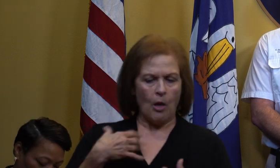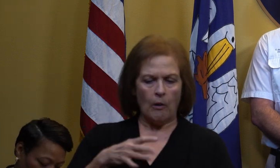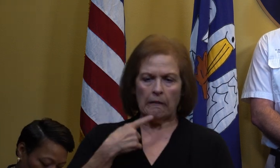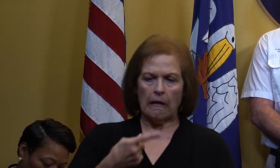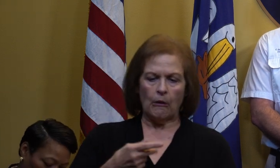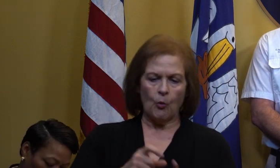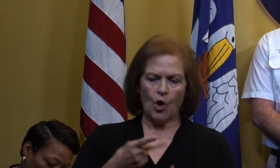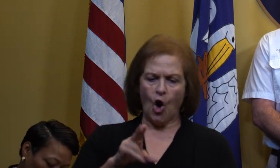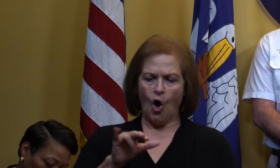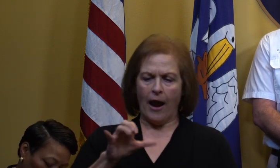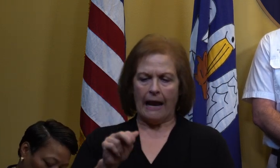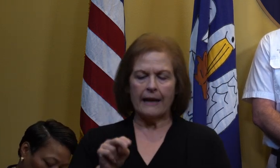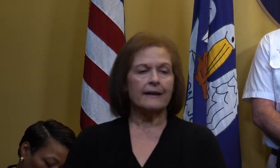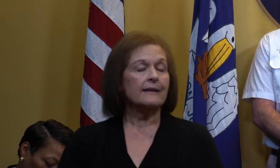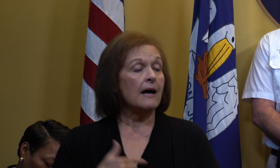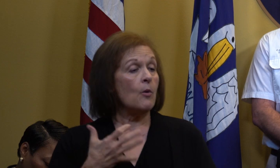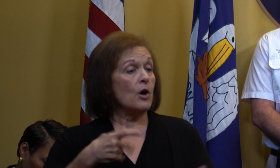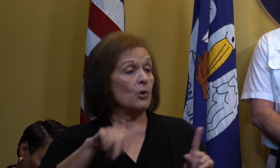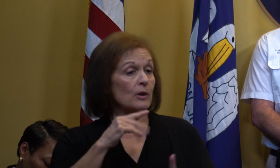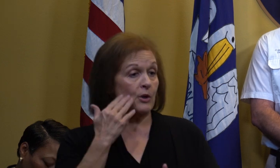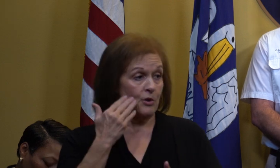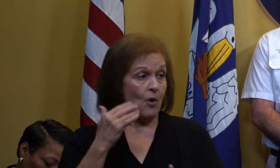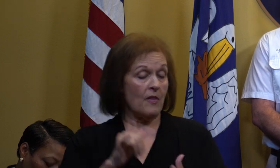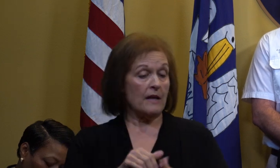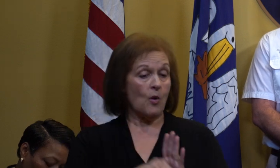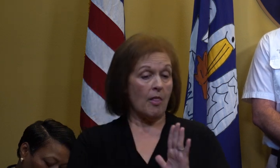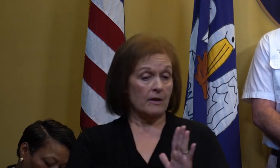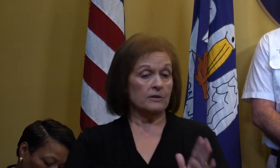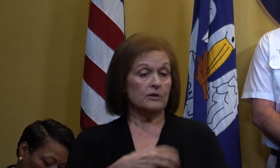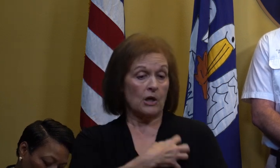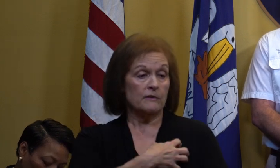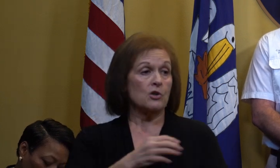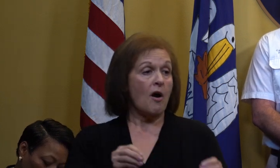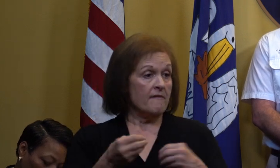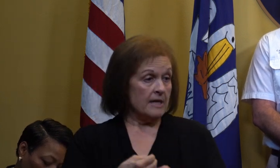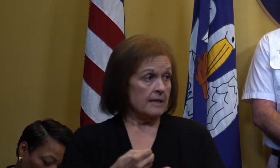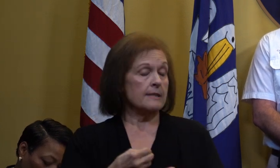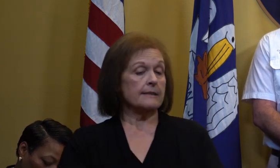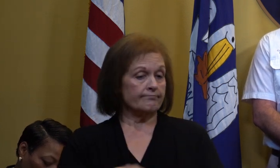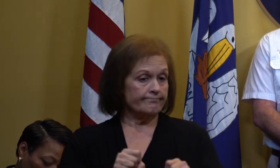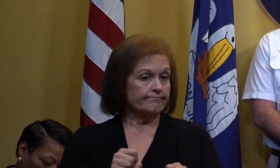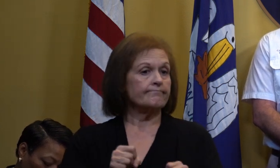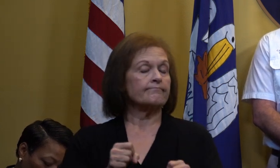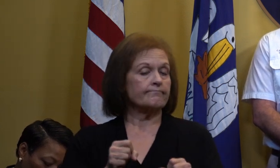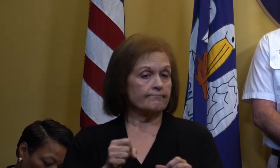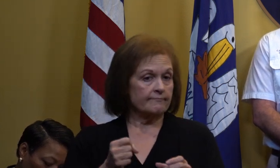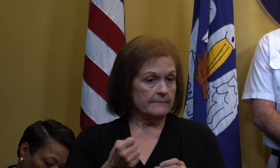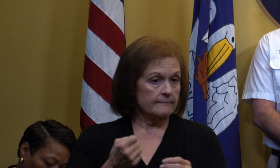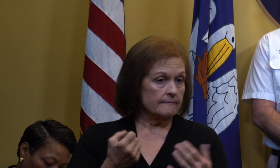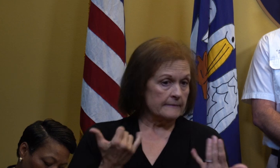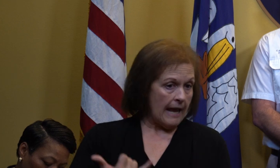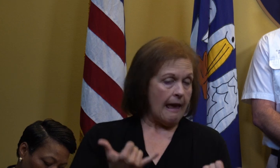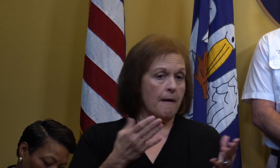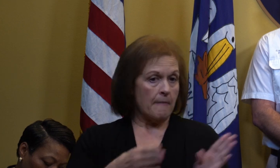for that season. We want the public to know that the Orleans Parish Sheriff's Office is taking the safety of our city, staff,